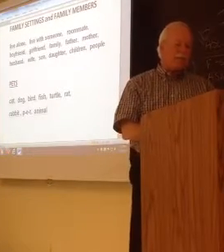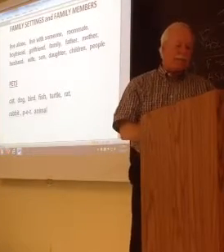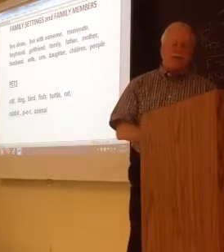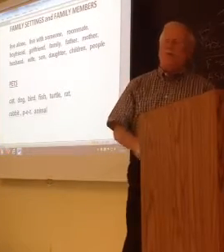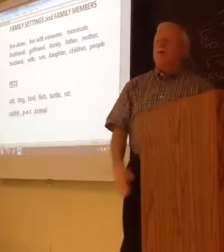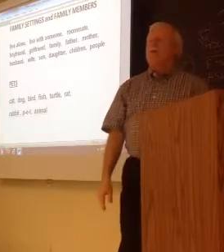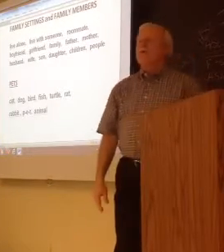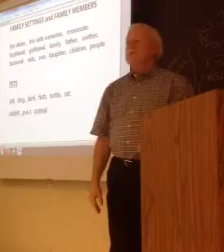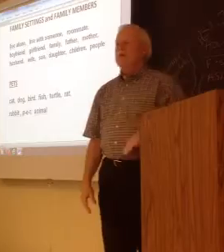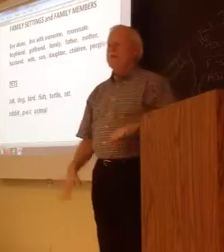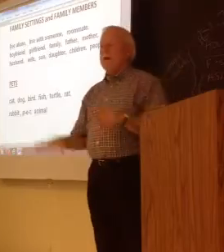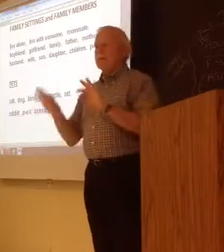family. I don't know why they don't just say a family.